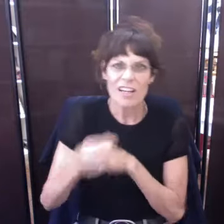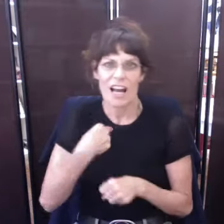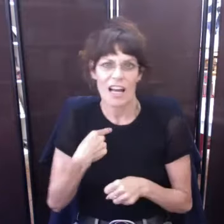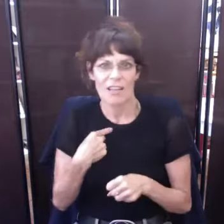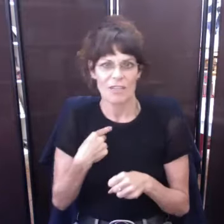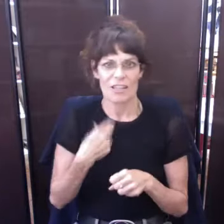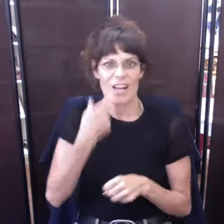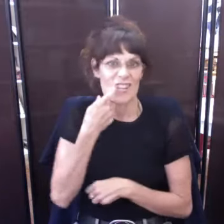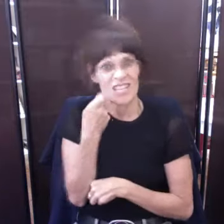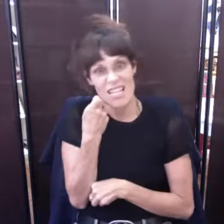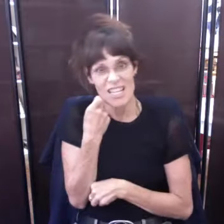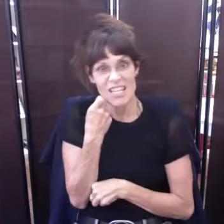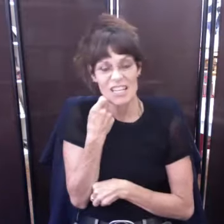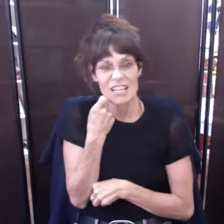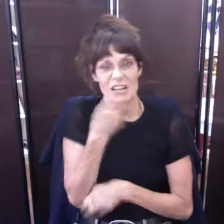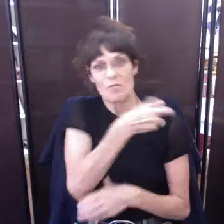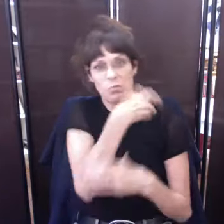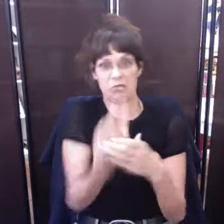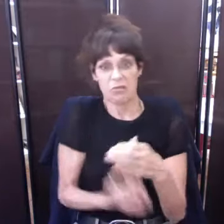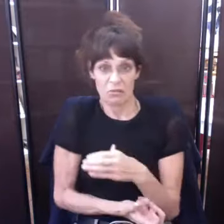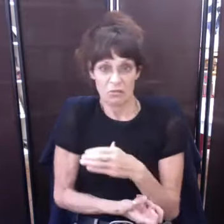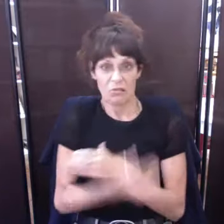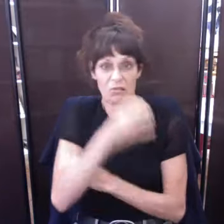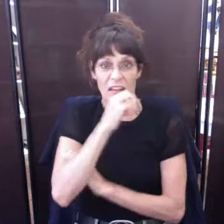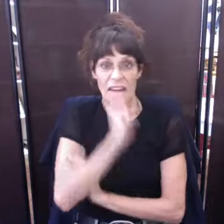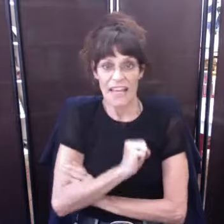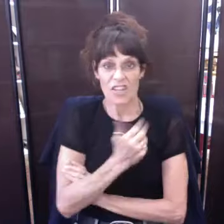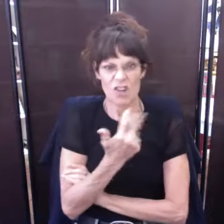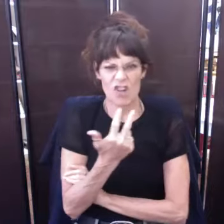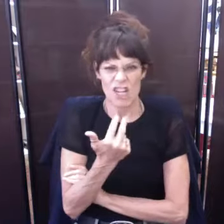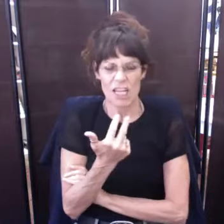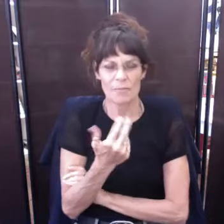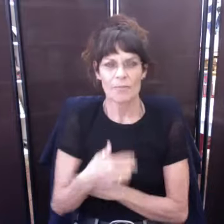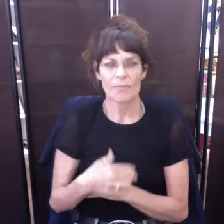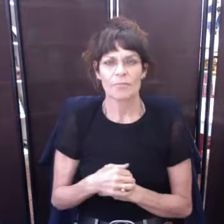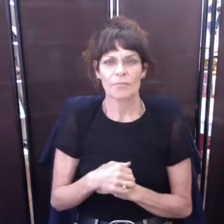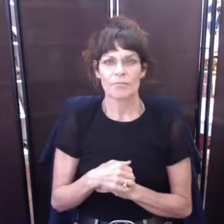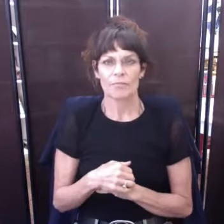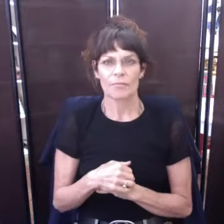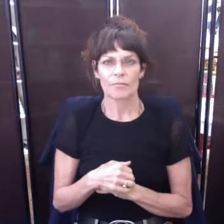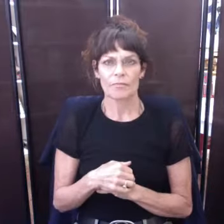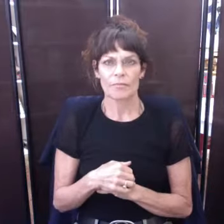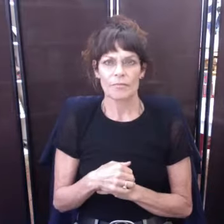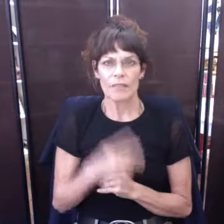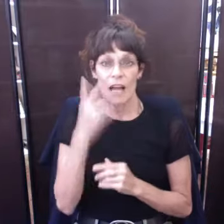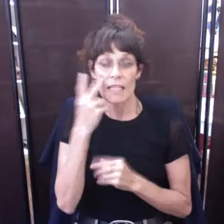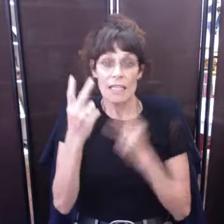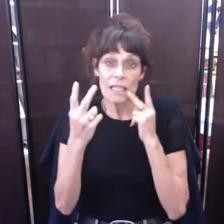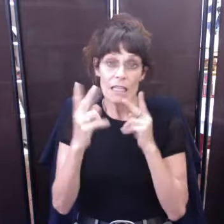addicted by the time I was about 13. I see people today with their kids that are